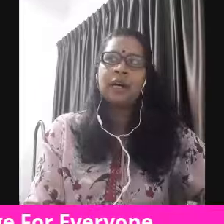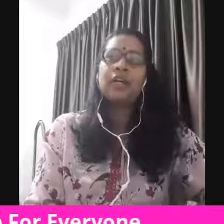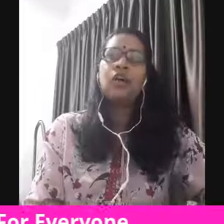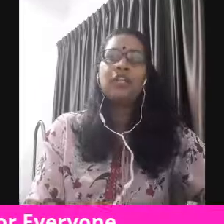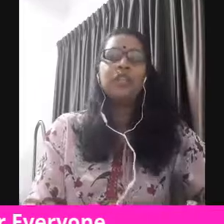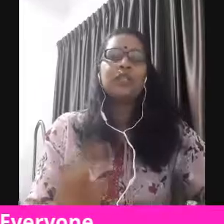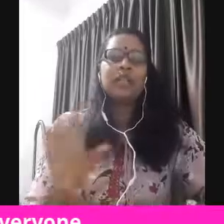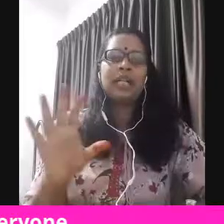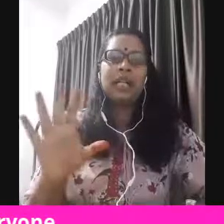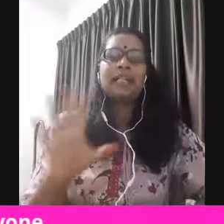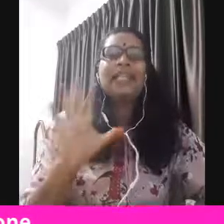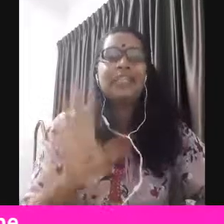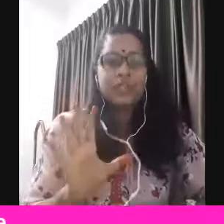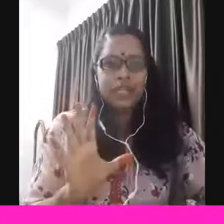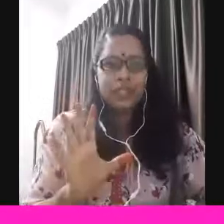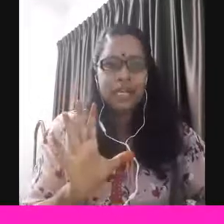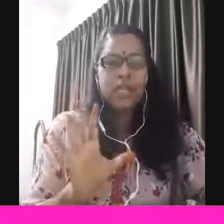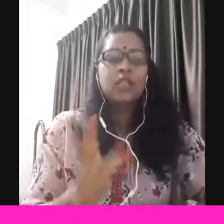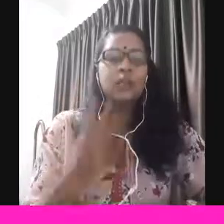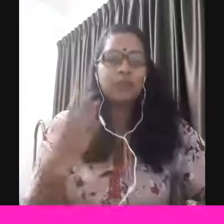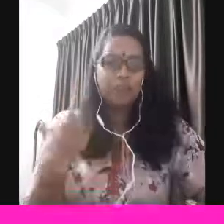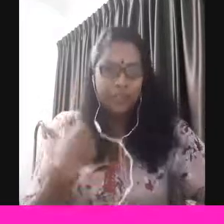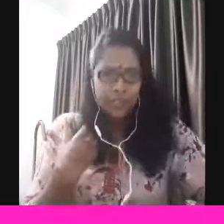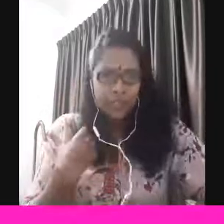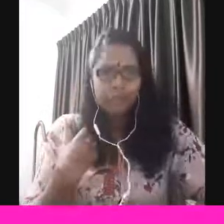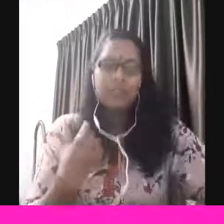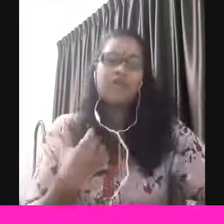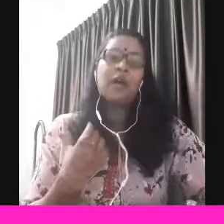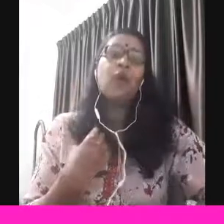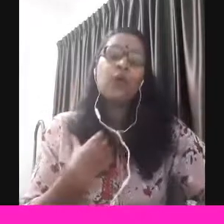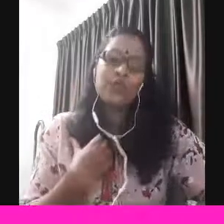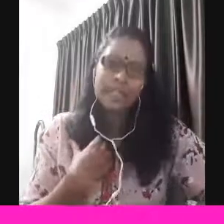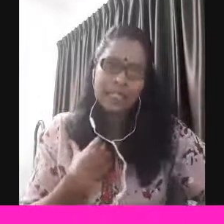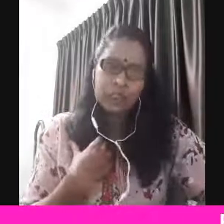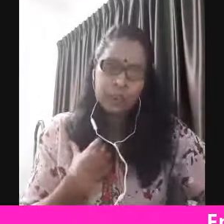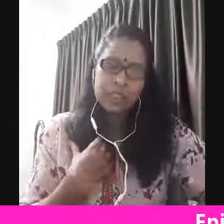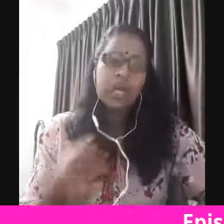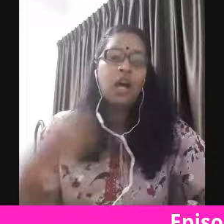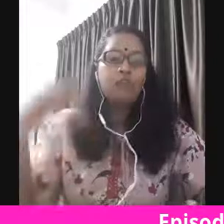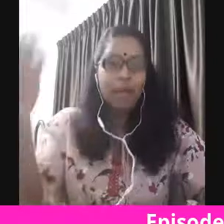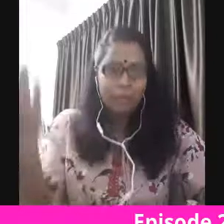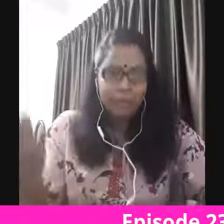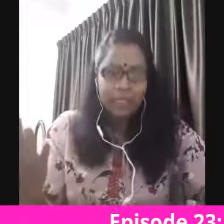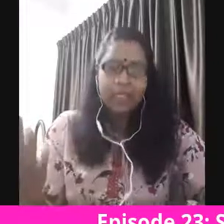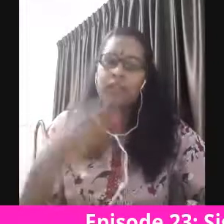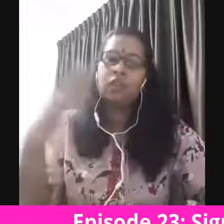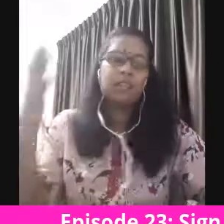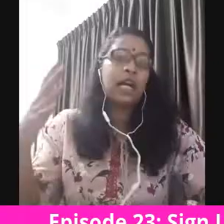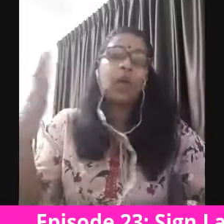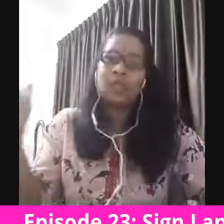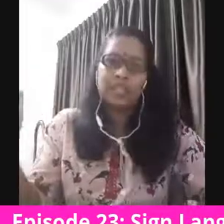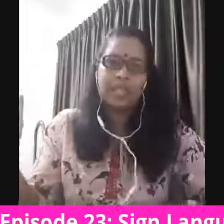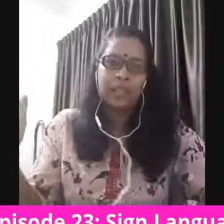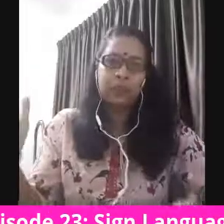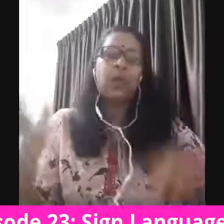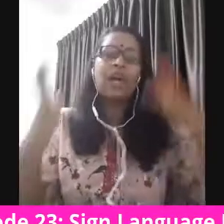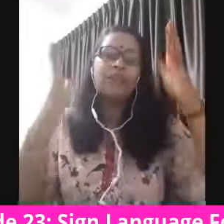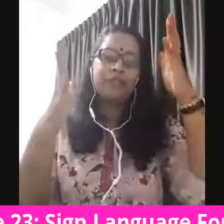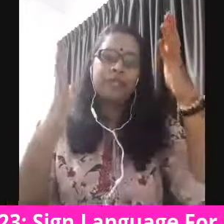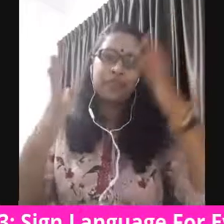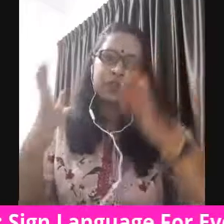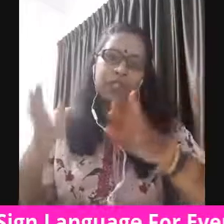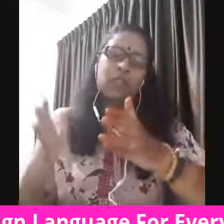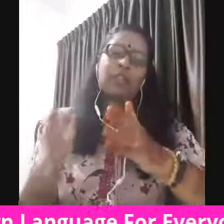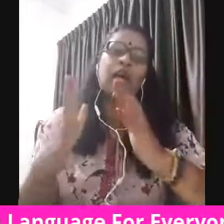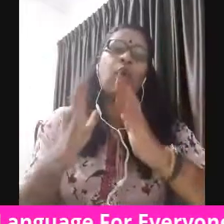is according to their countries. So for Malaysia, we have our own sign language. For America, they got their Okay. own sign language. So